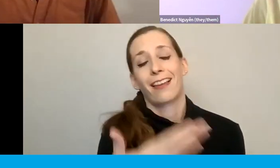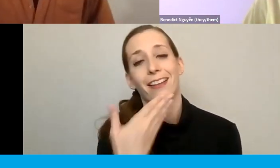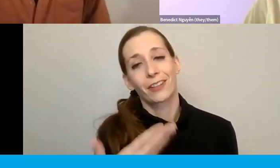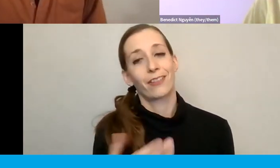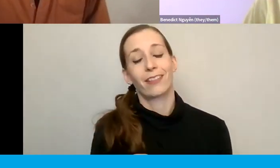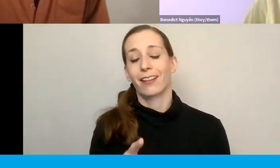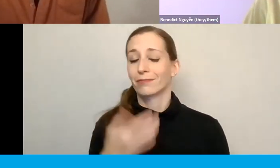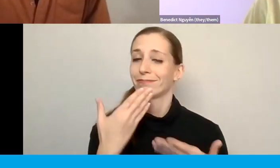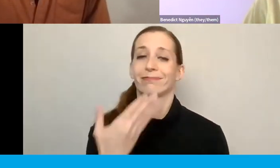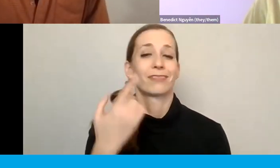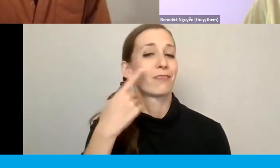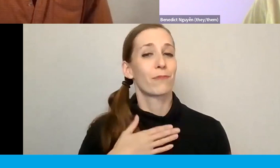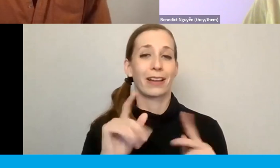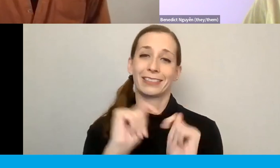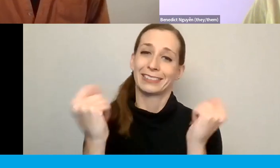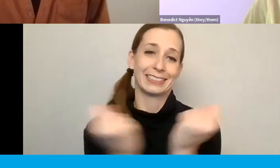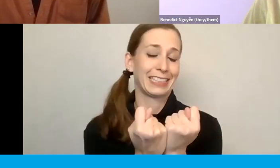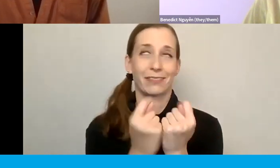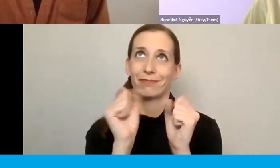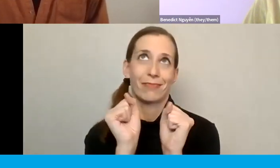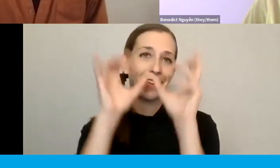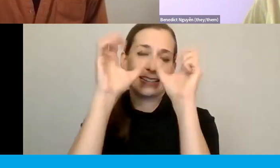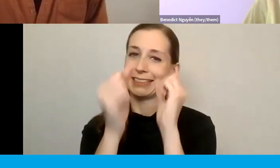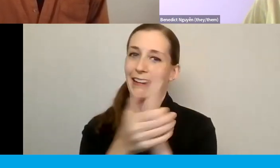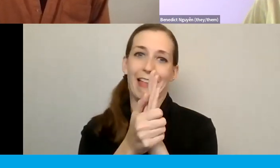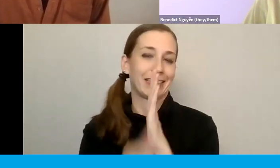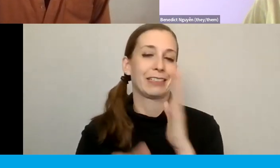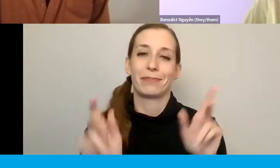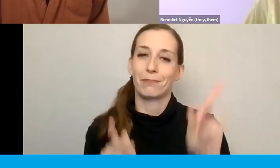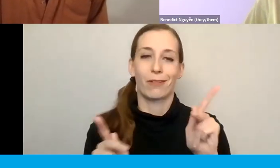of incredibly talented people with me.